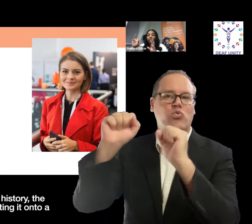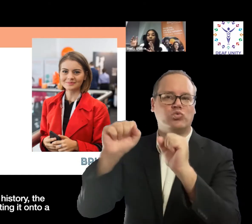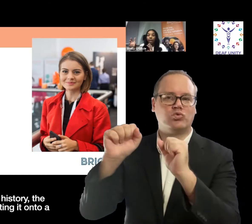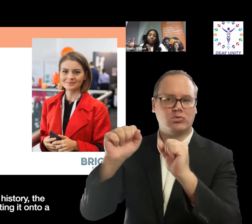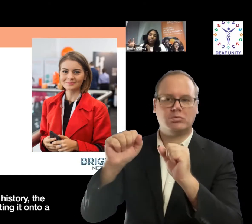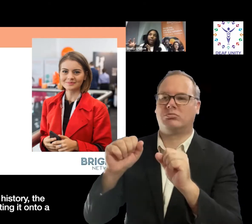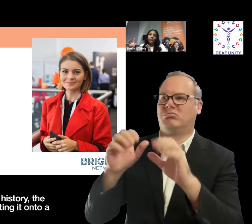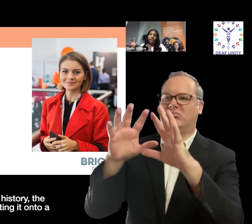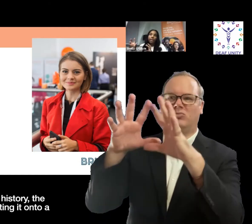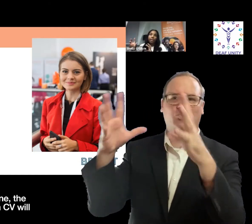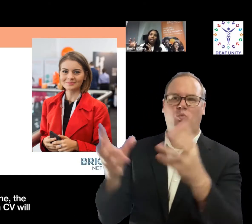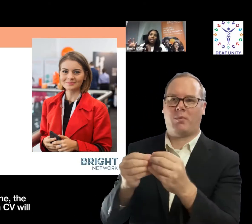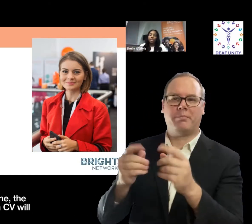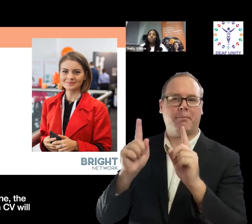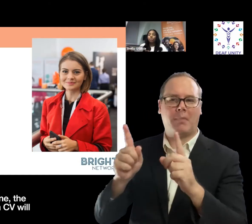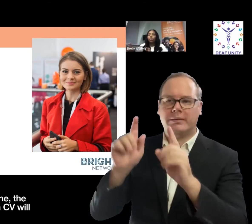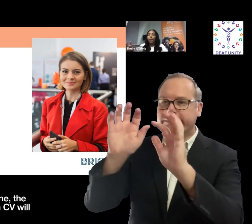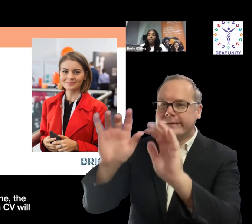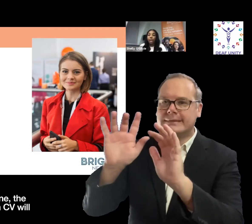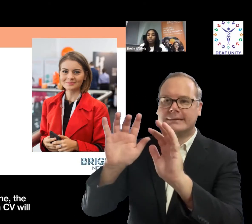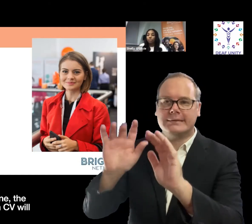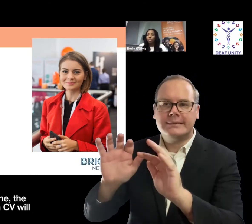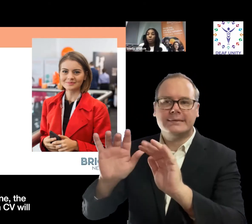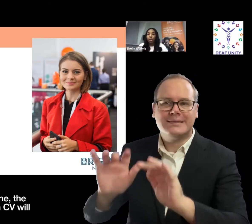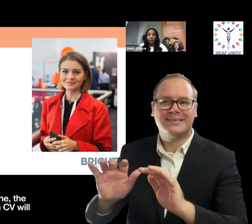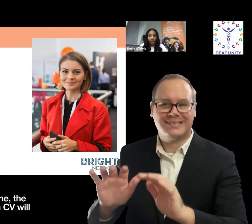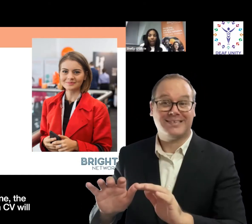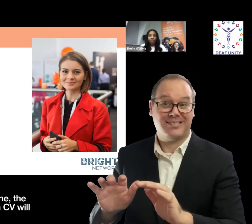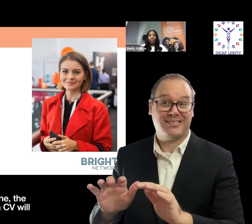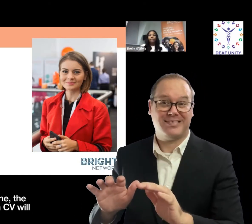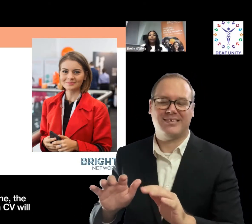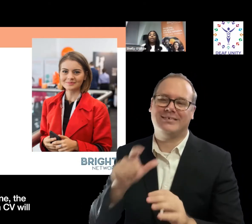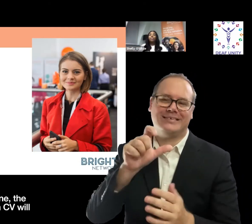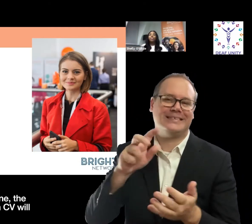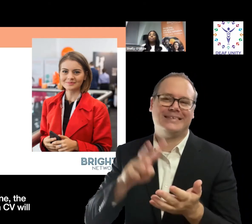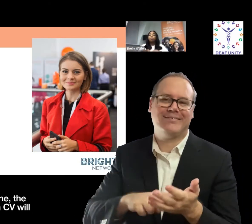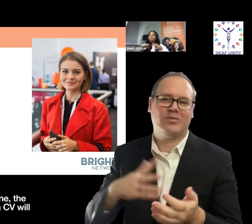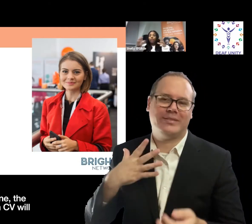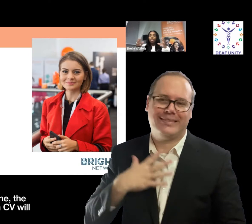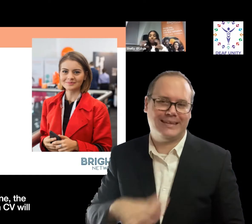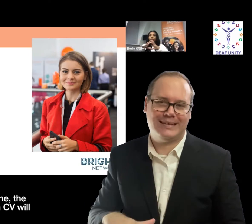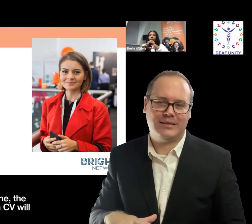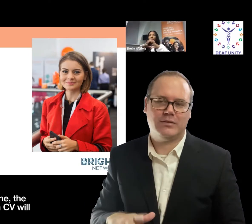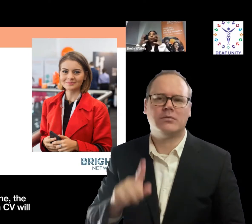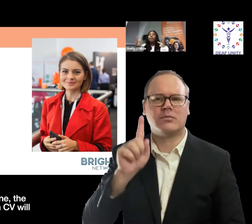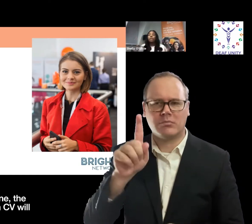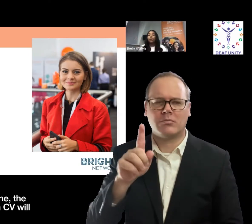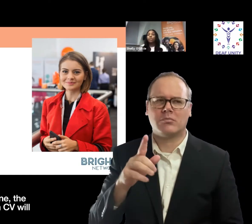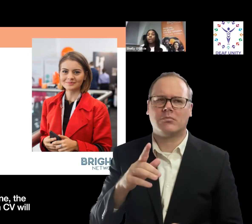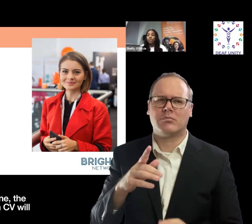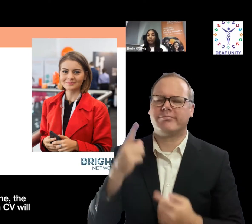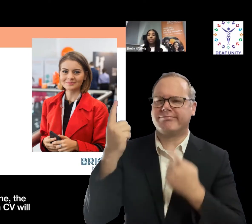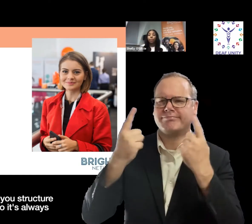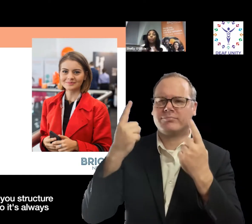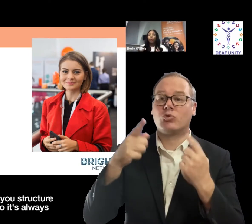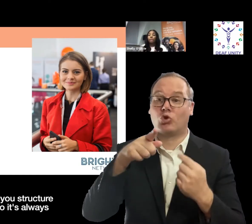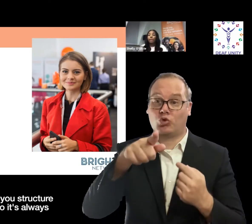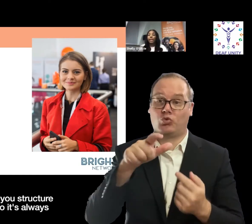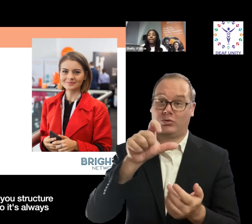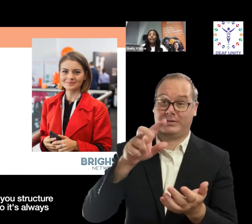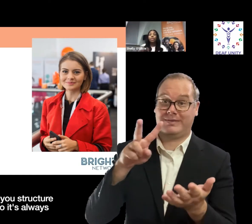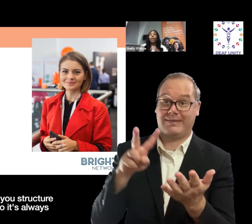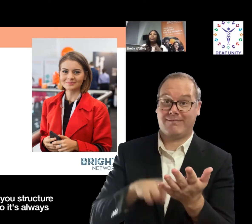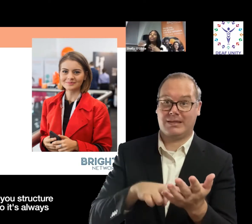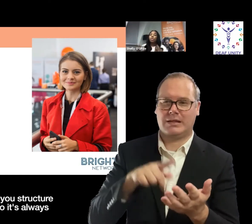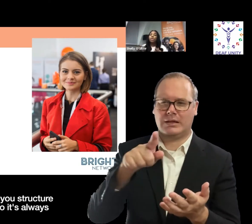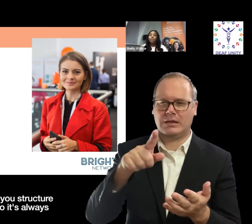onto a digital application form online, the information that you'll need on CV will always be